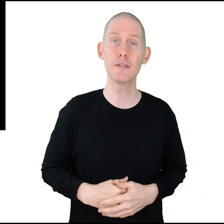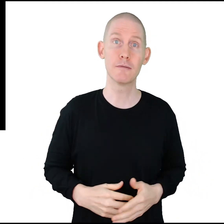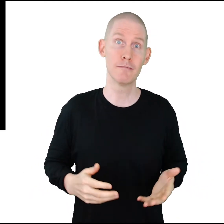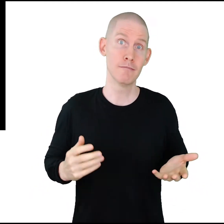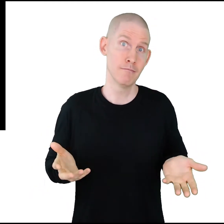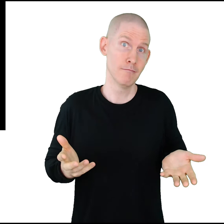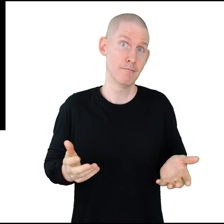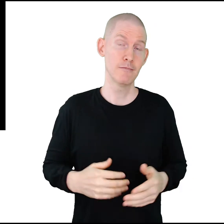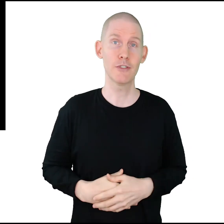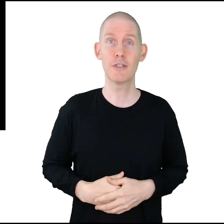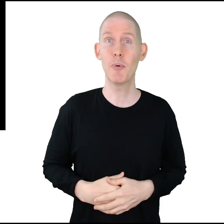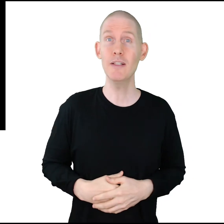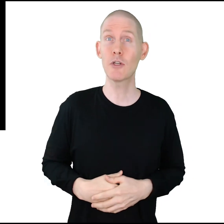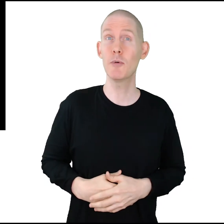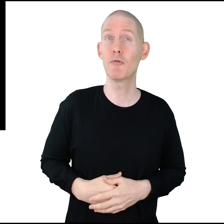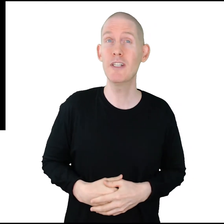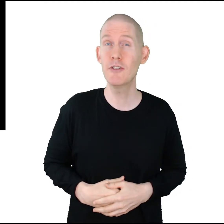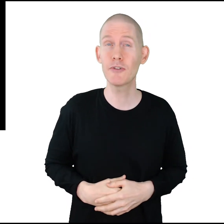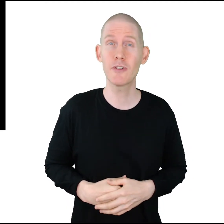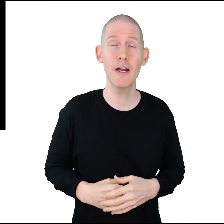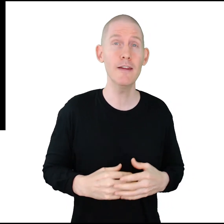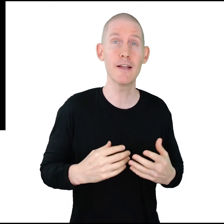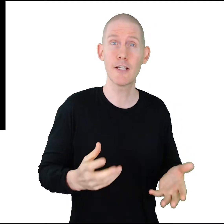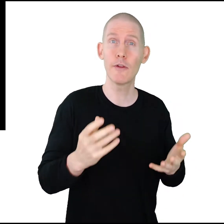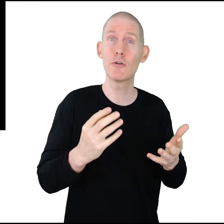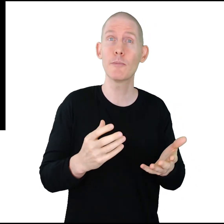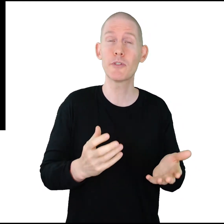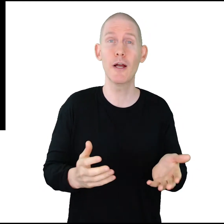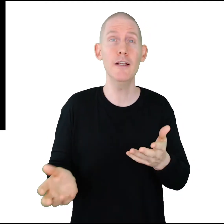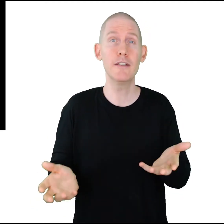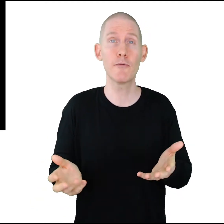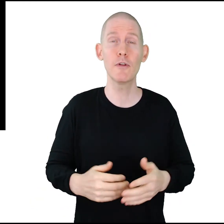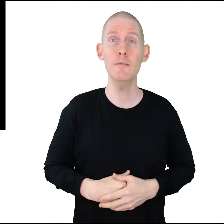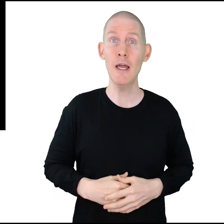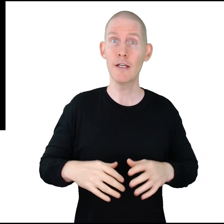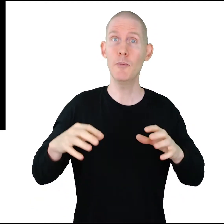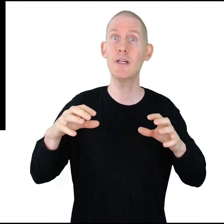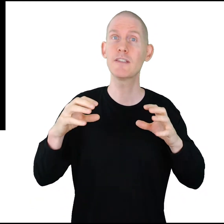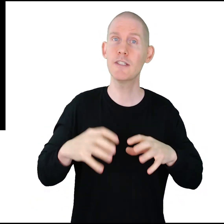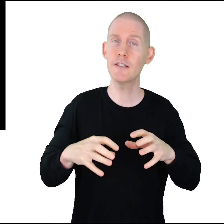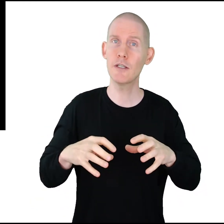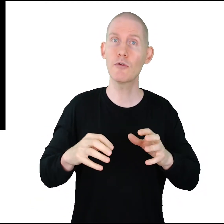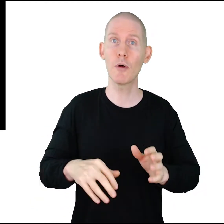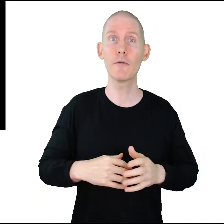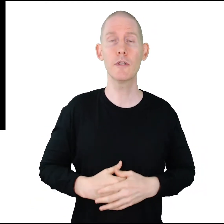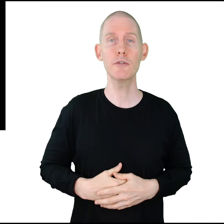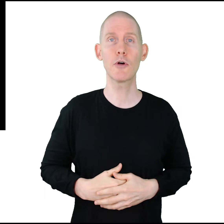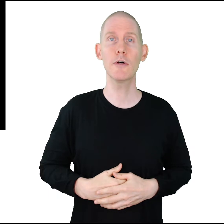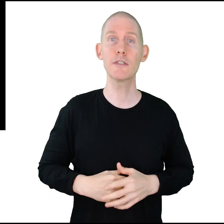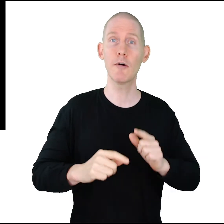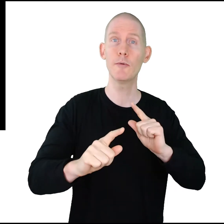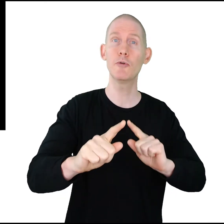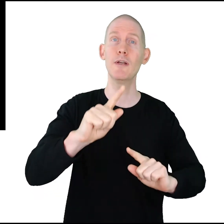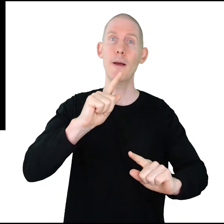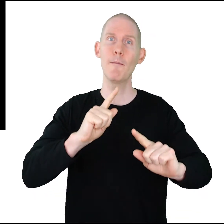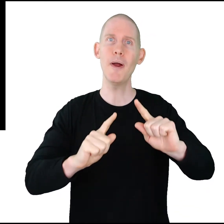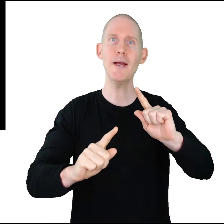movements. Just depends, could be a regional sign. That's how they grew up signing it differently. To be consistent throughout this course, I will be doing